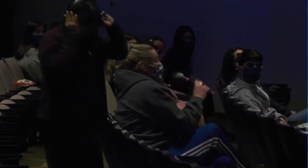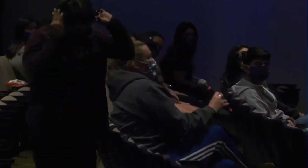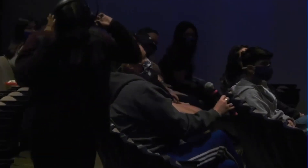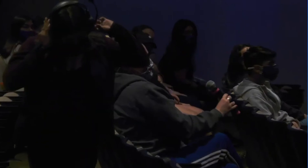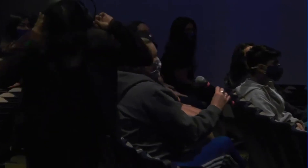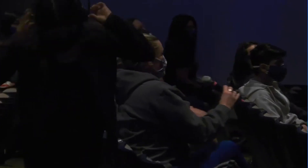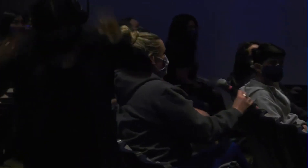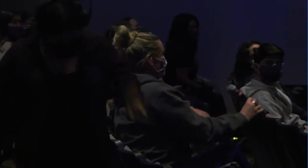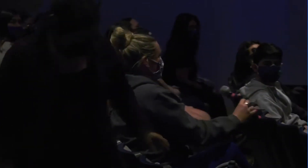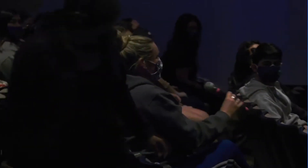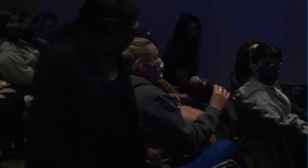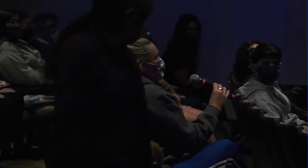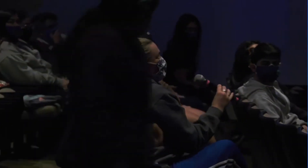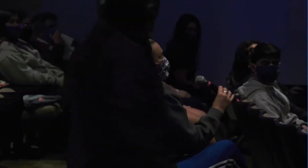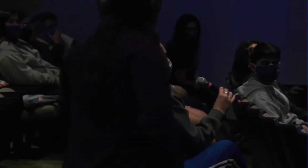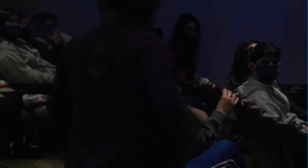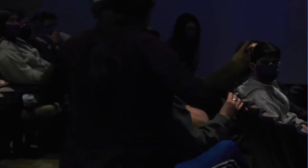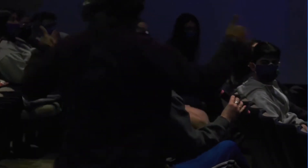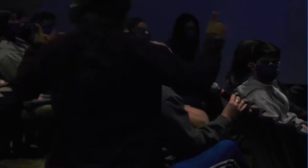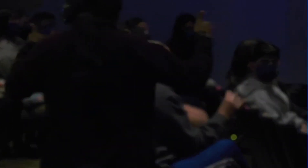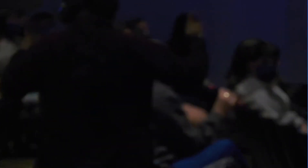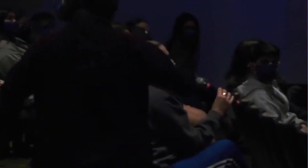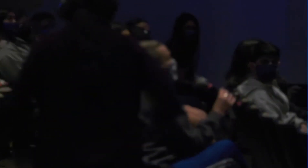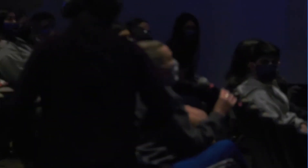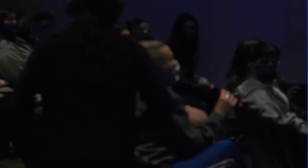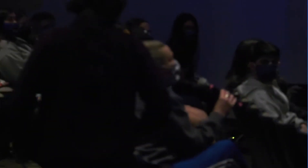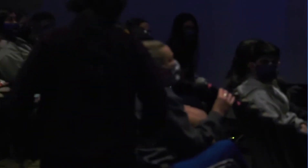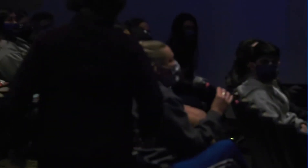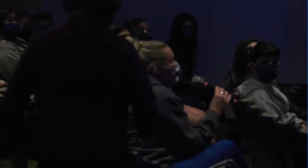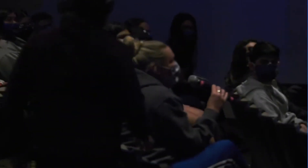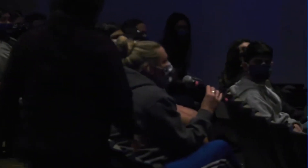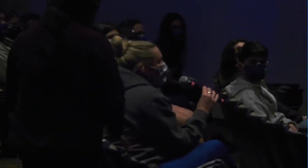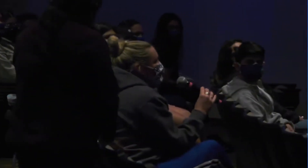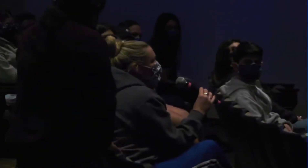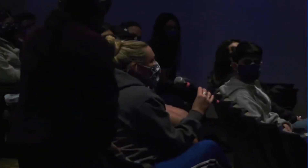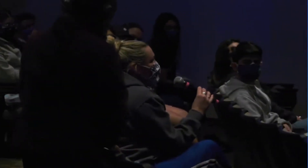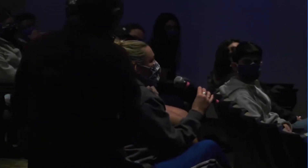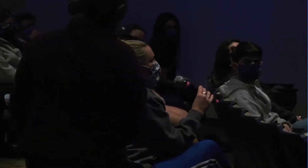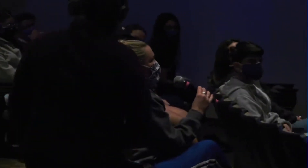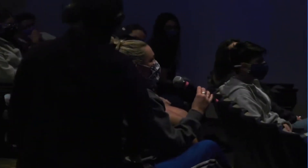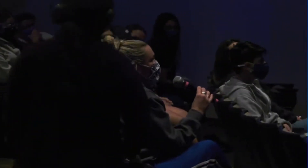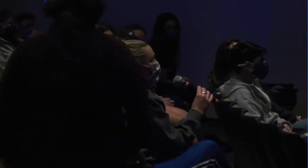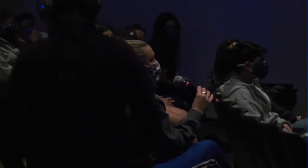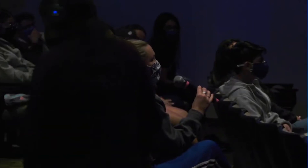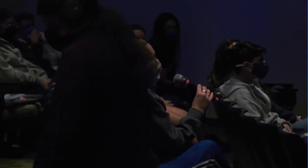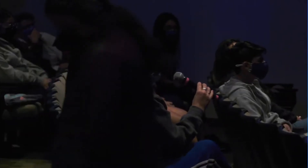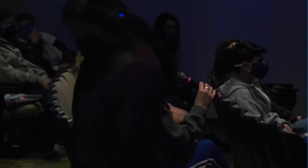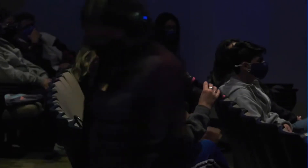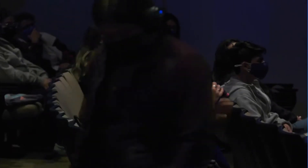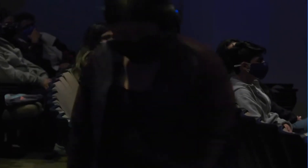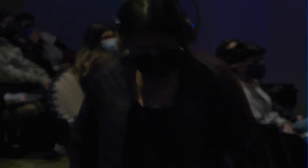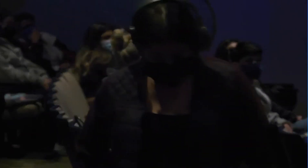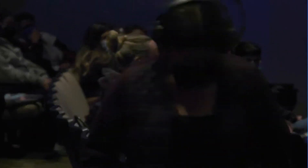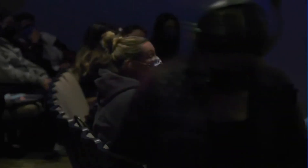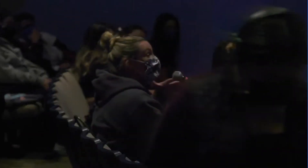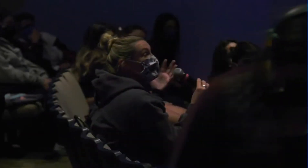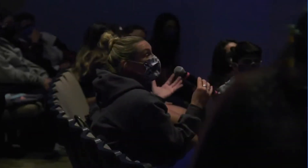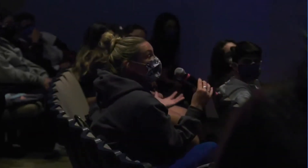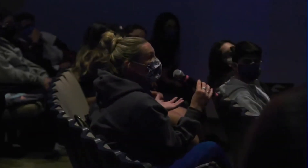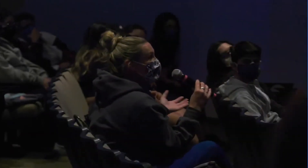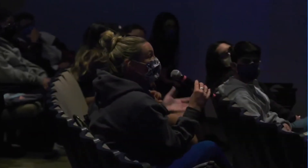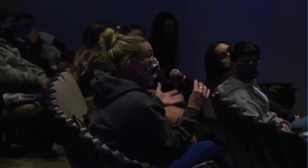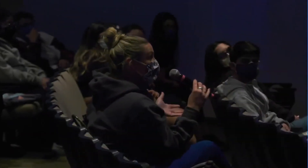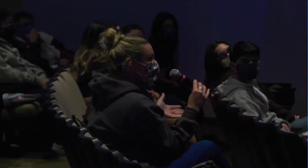I know. There it goes. Now you're screaming at us, Aaron. I know none of you can speak to other